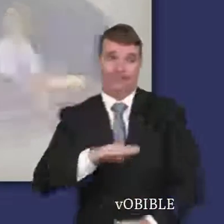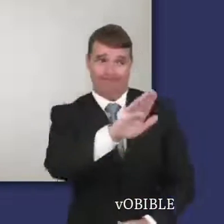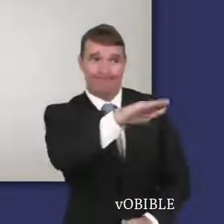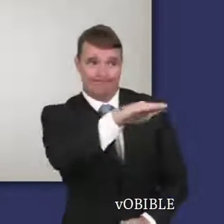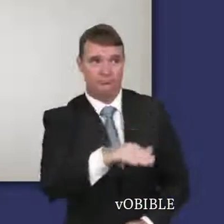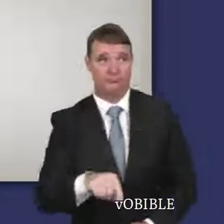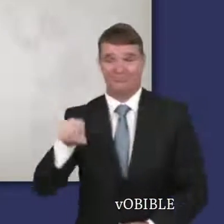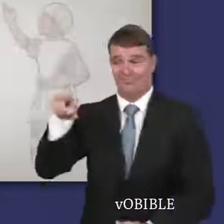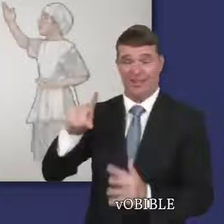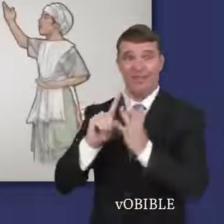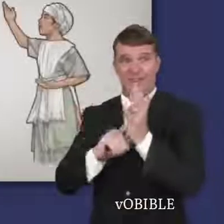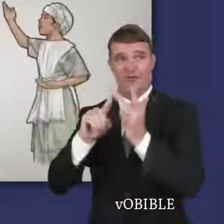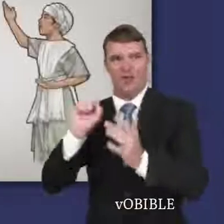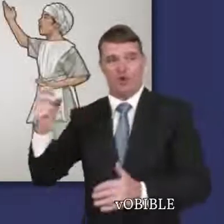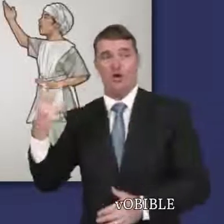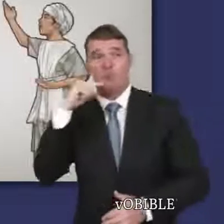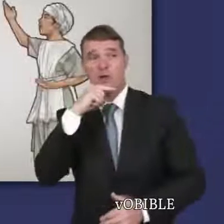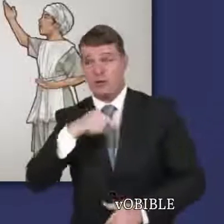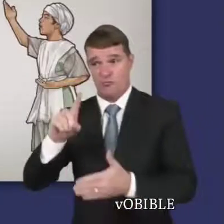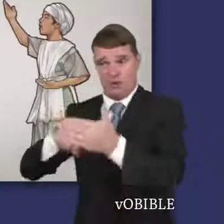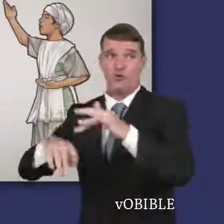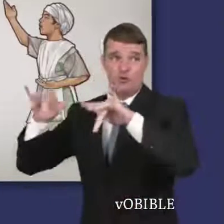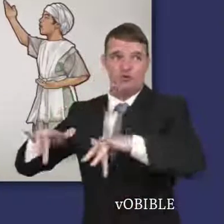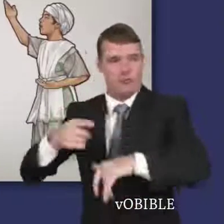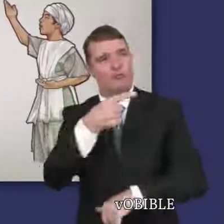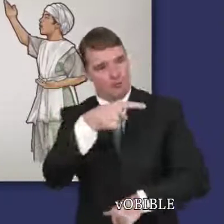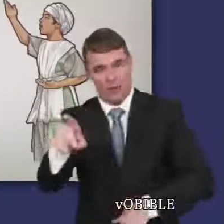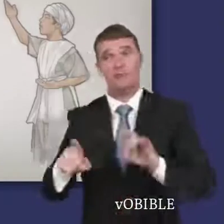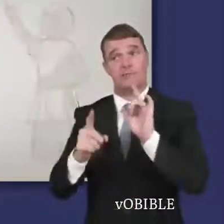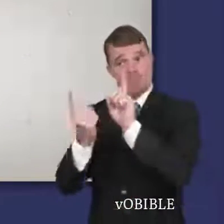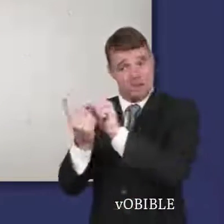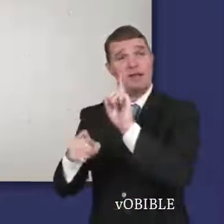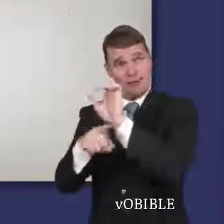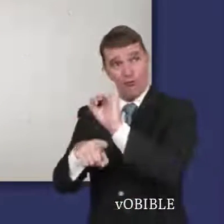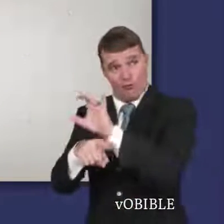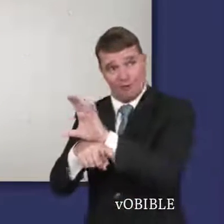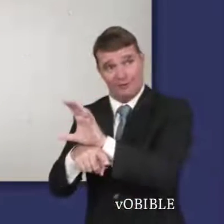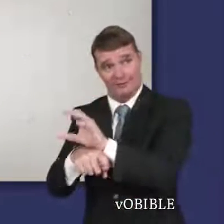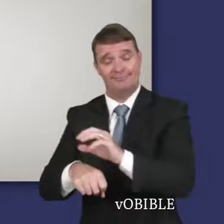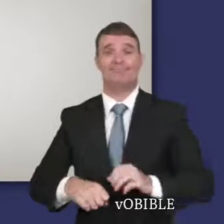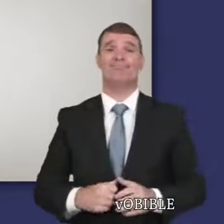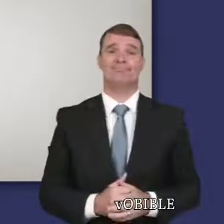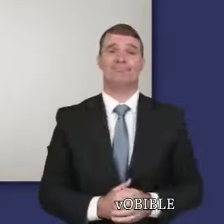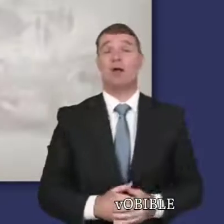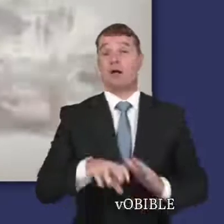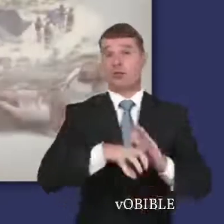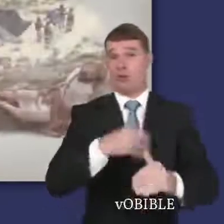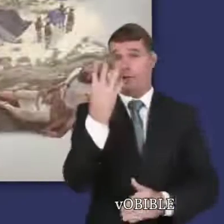against Eli's house because he has failed to rebuke his wicked sons. In chapter